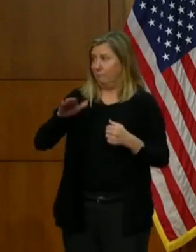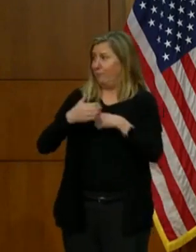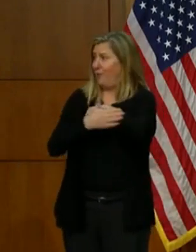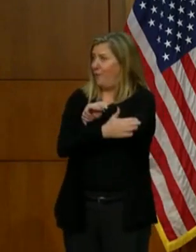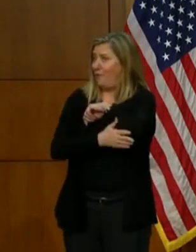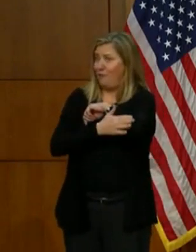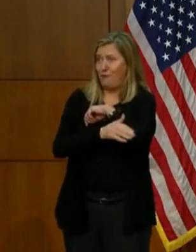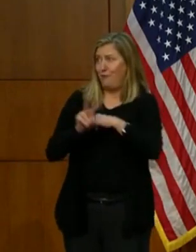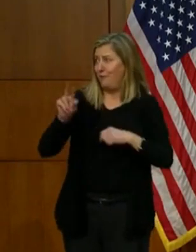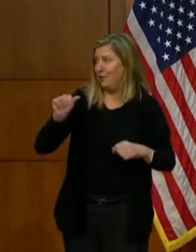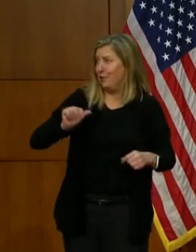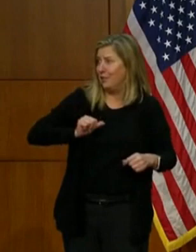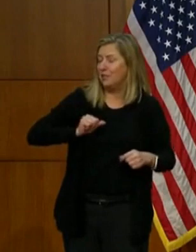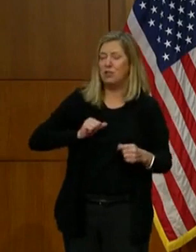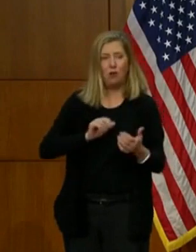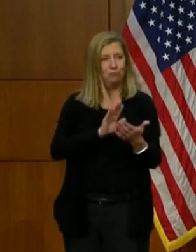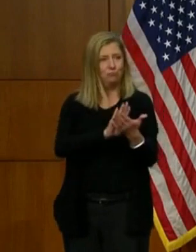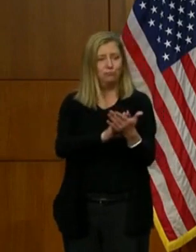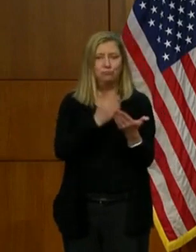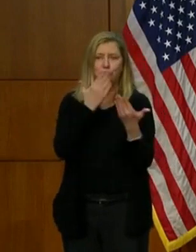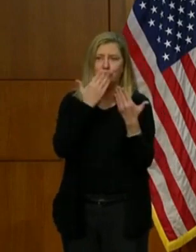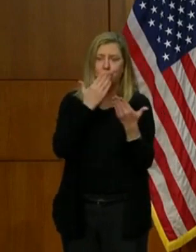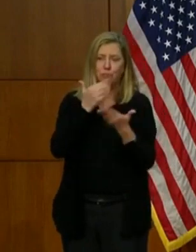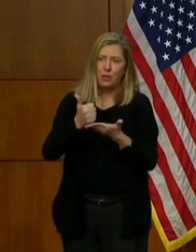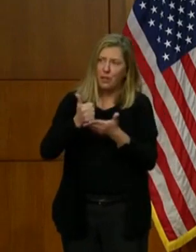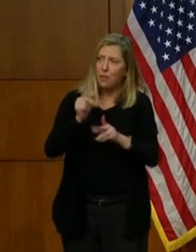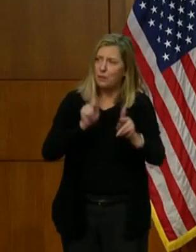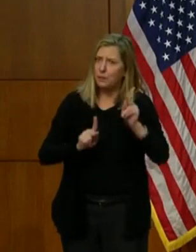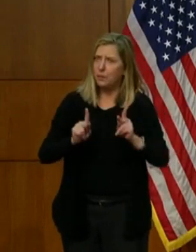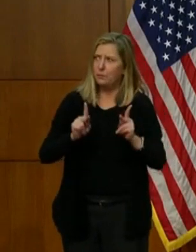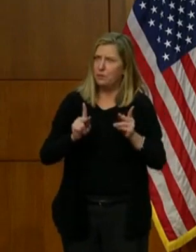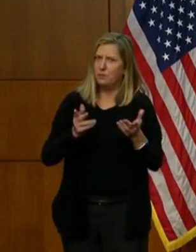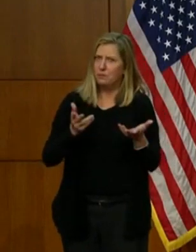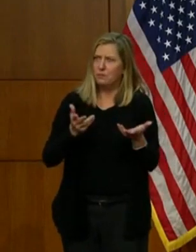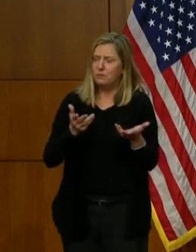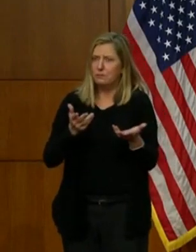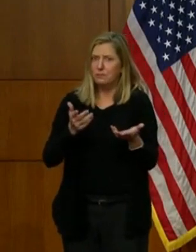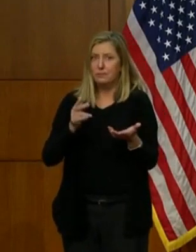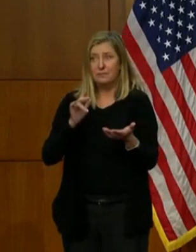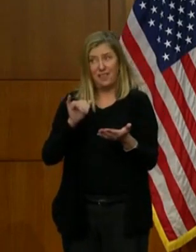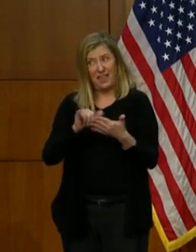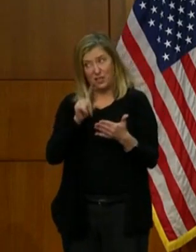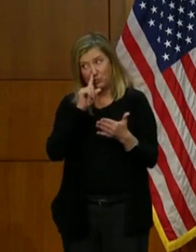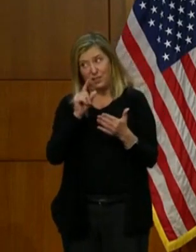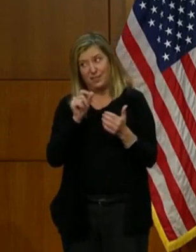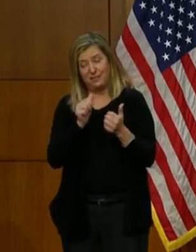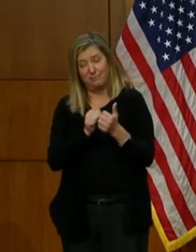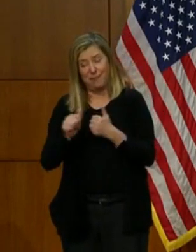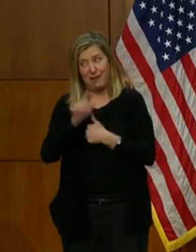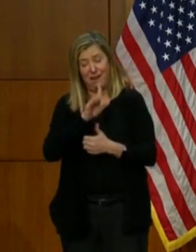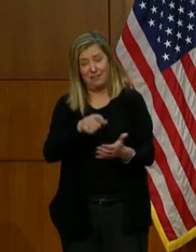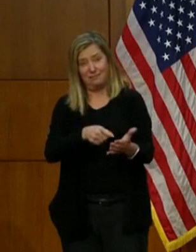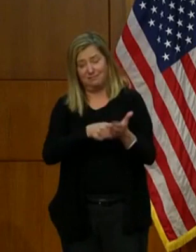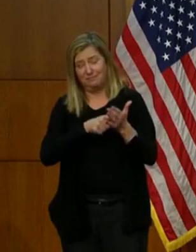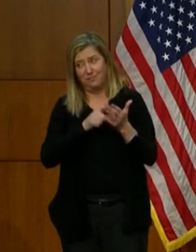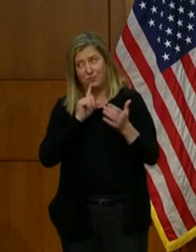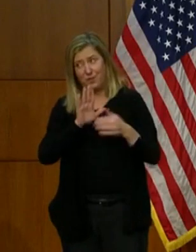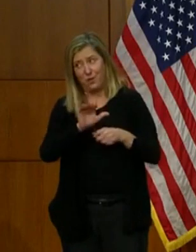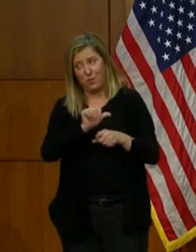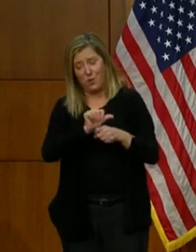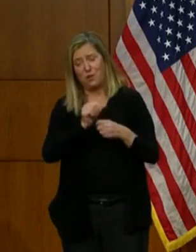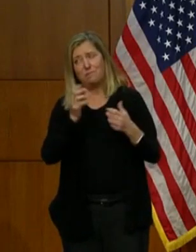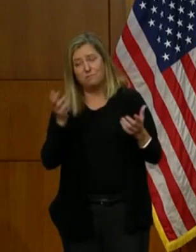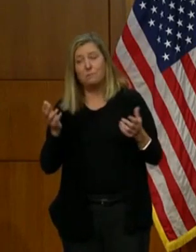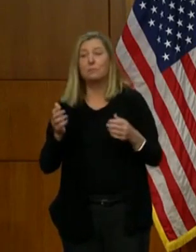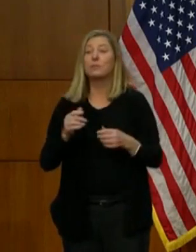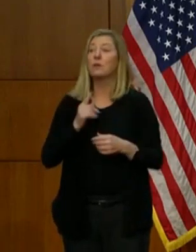those fire and rescue departments for helping individuals, because that does go beyond the call of duty for them. But what I would do with the